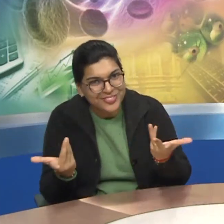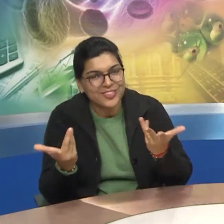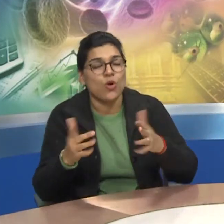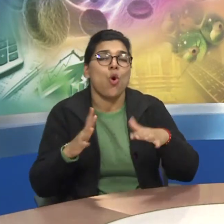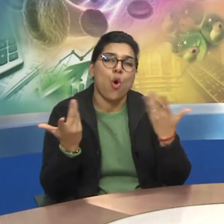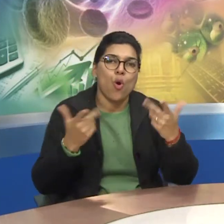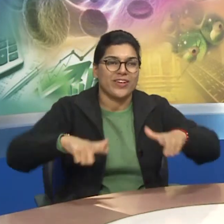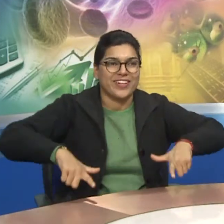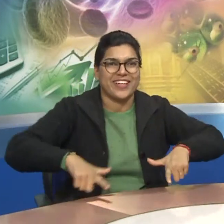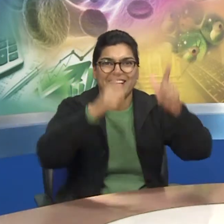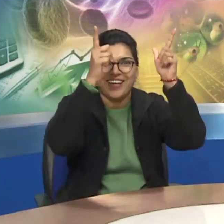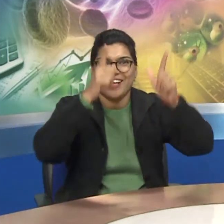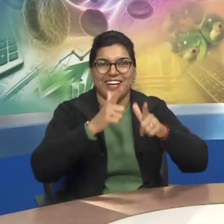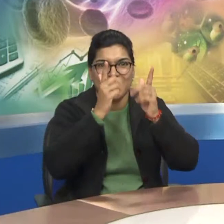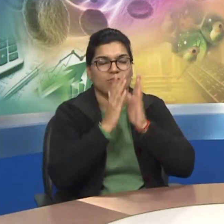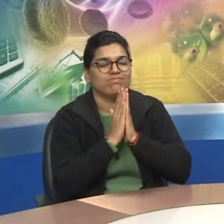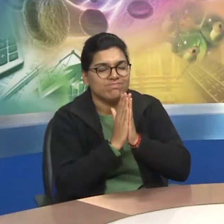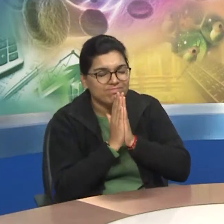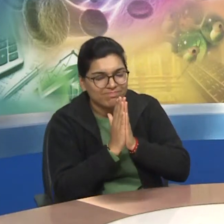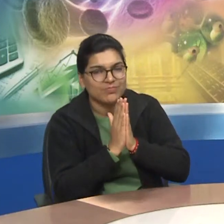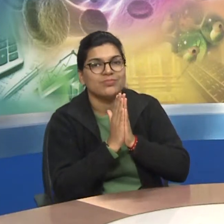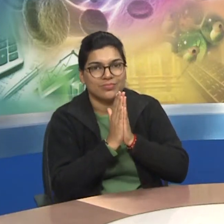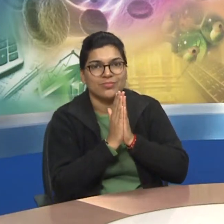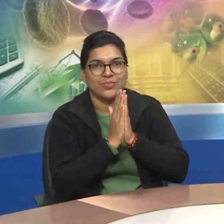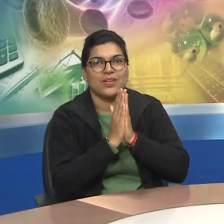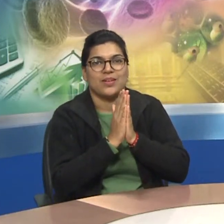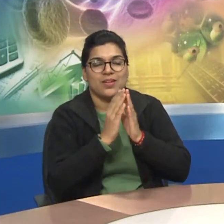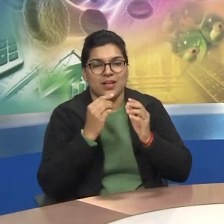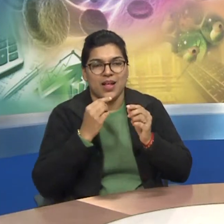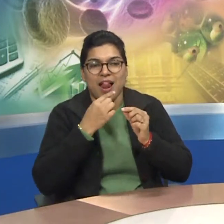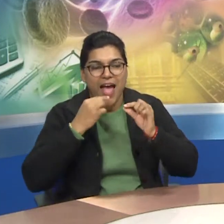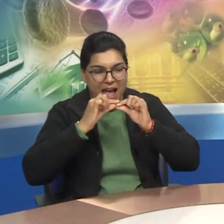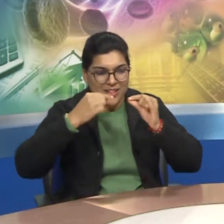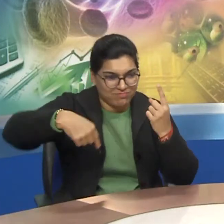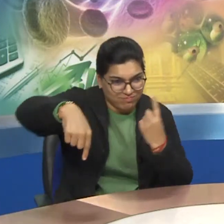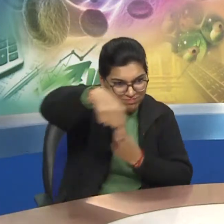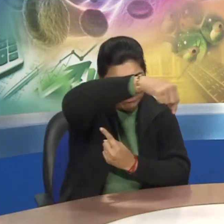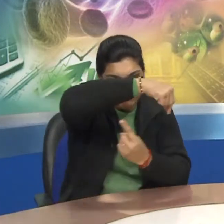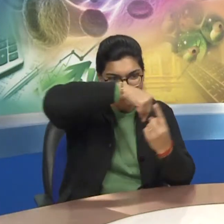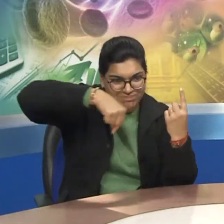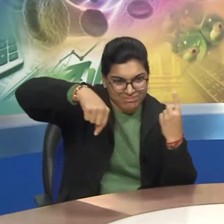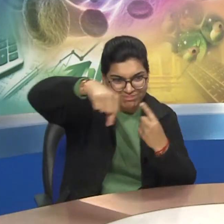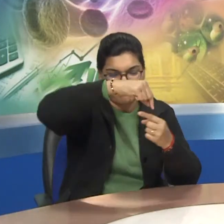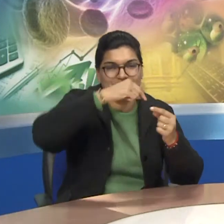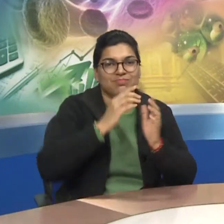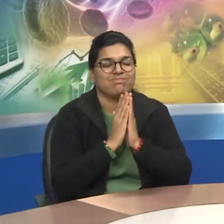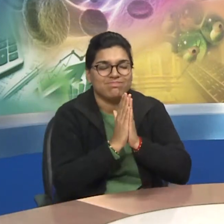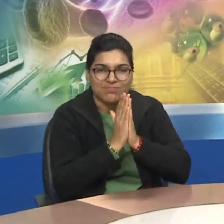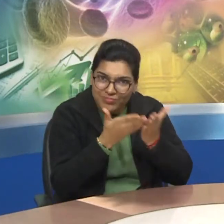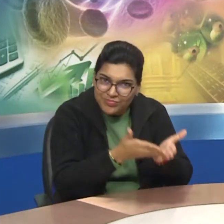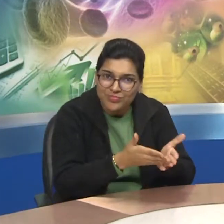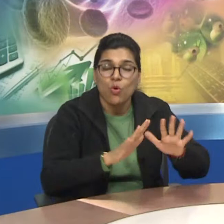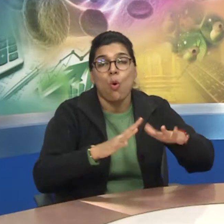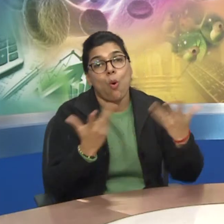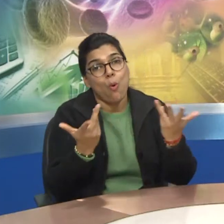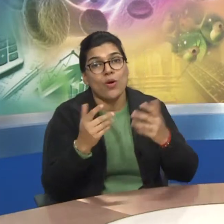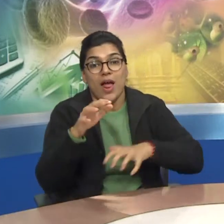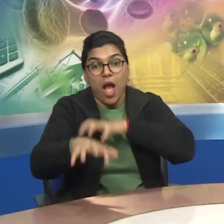And people worship all these things generally. Like we all have seen people worshipping sun, people